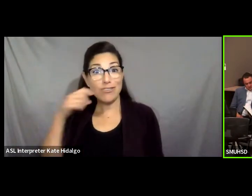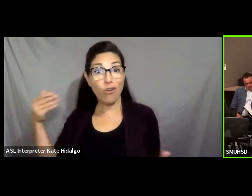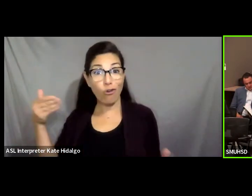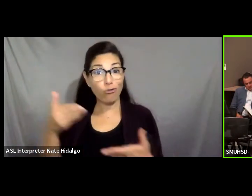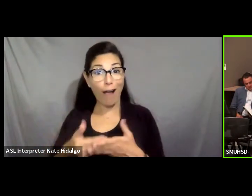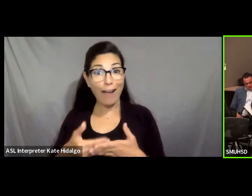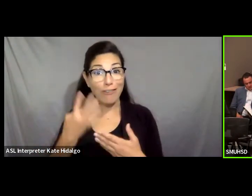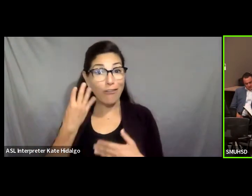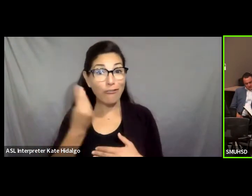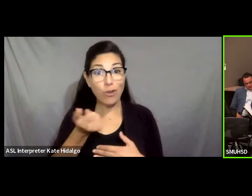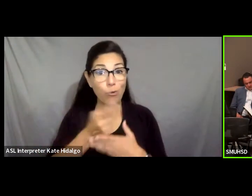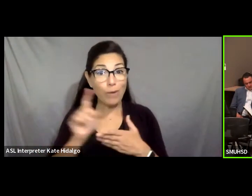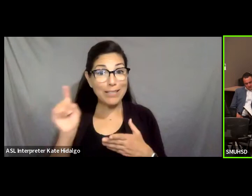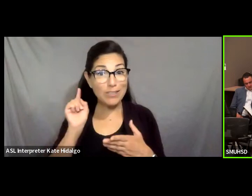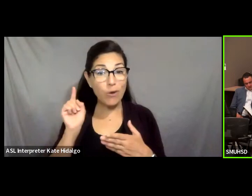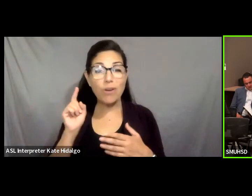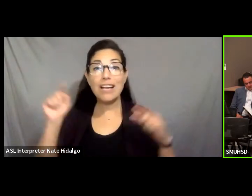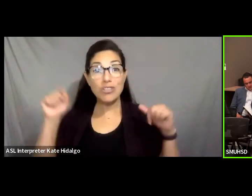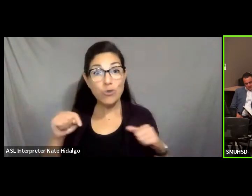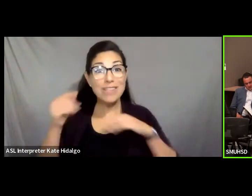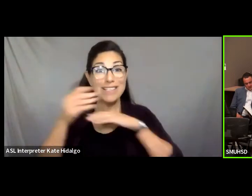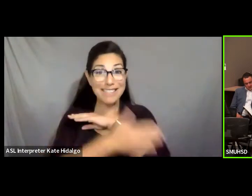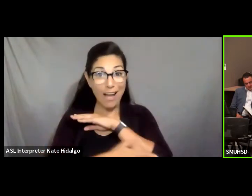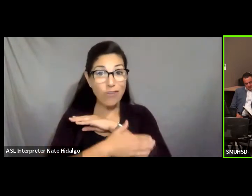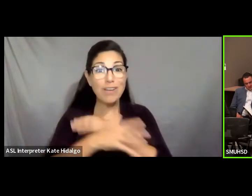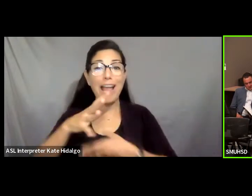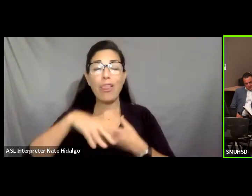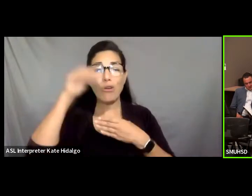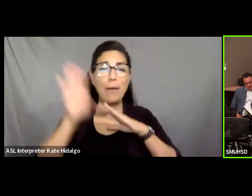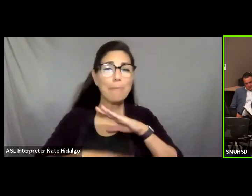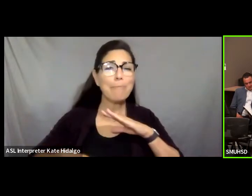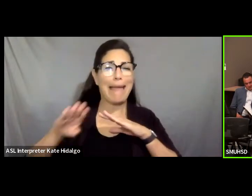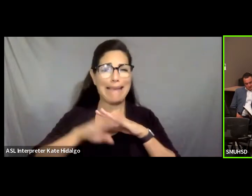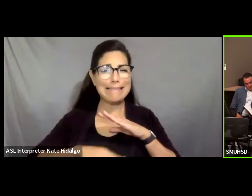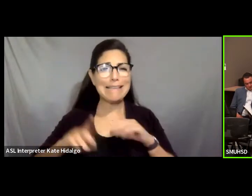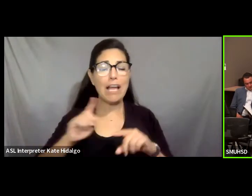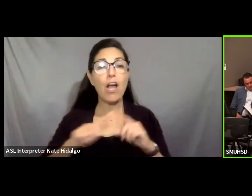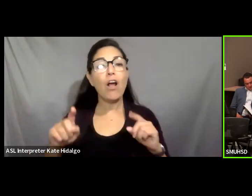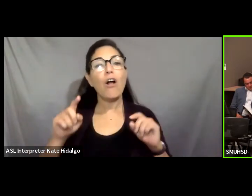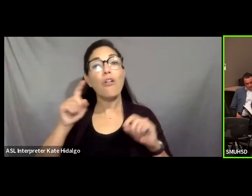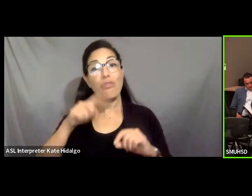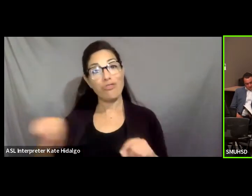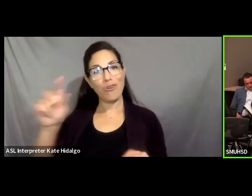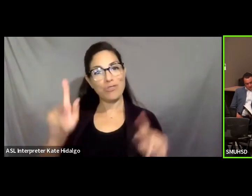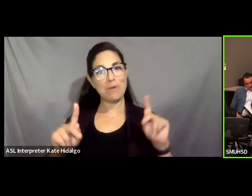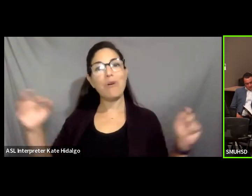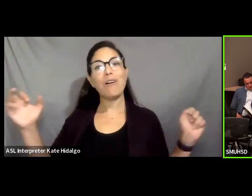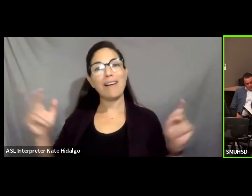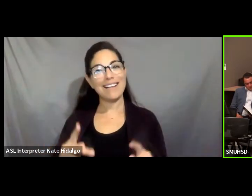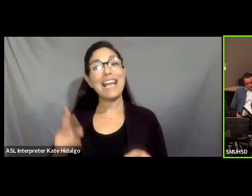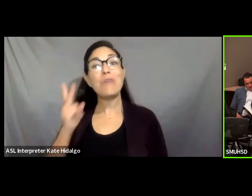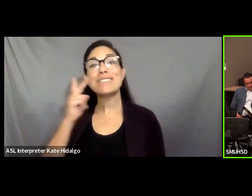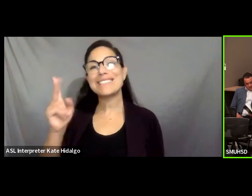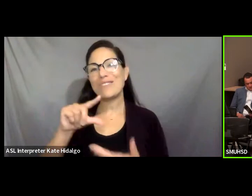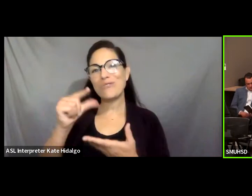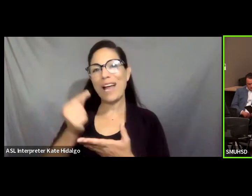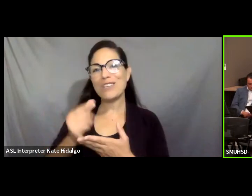couple of weeks ago to this country and are learning the very basics, to those who are returning and we're going to see graduate in May.